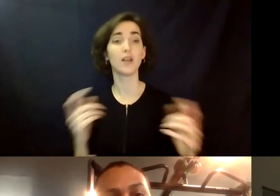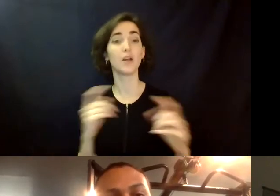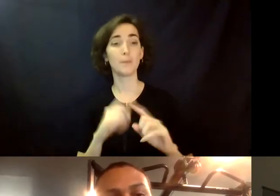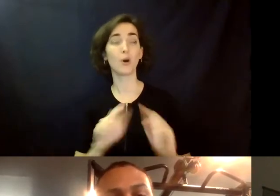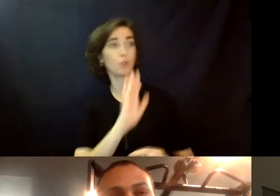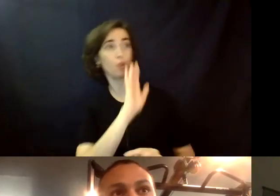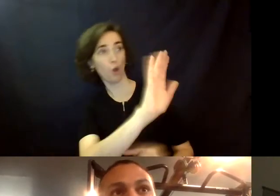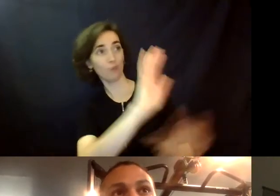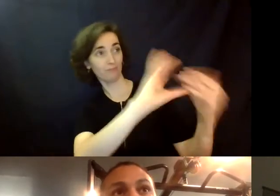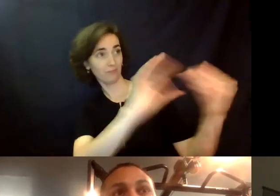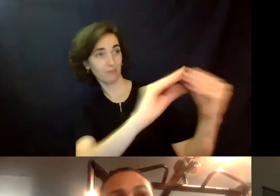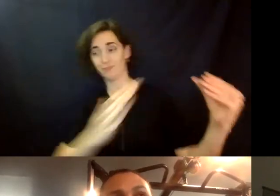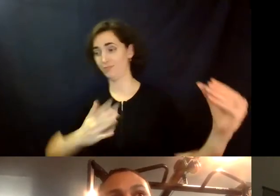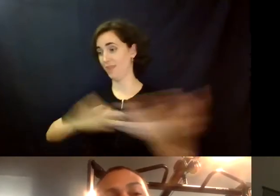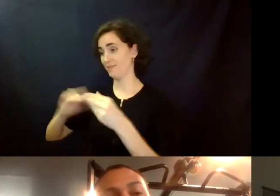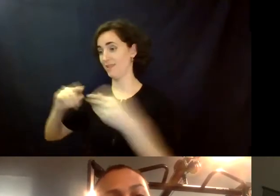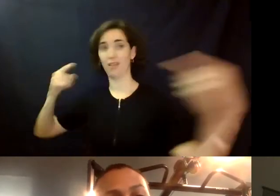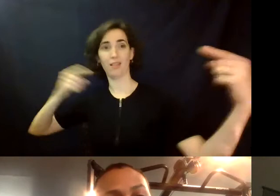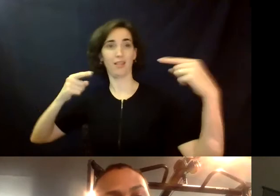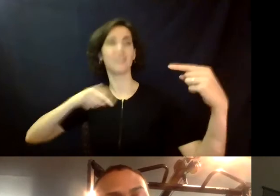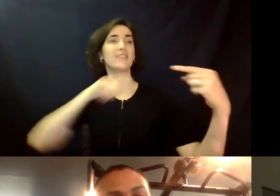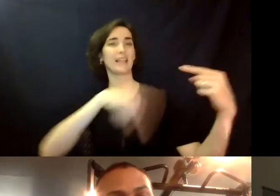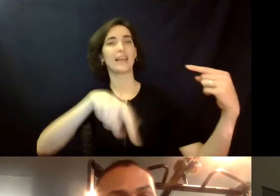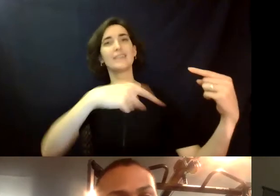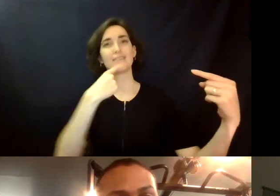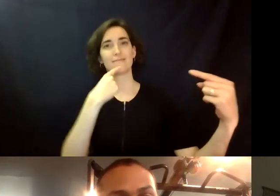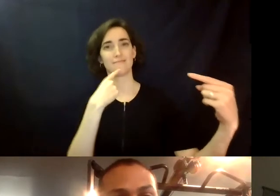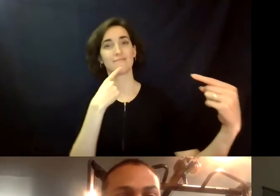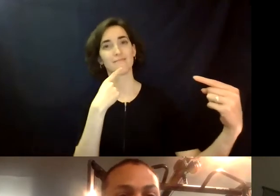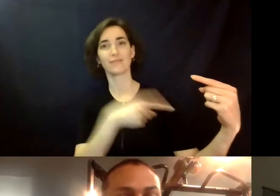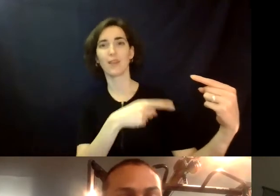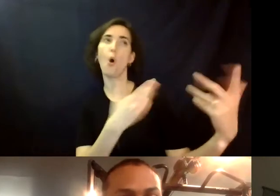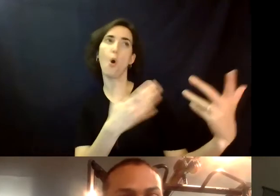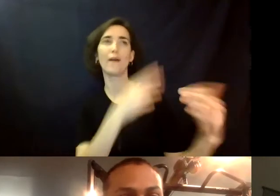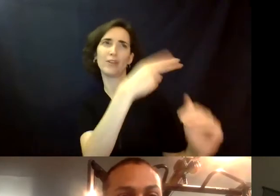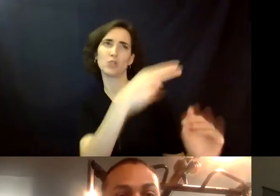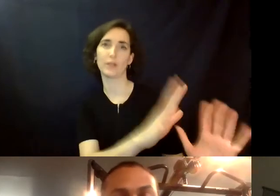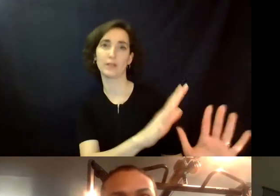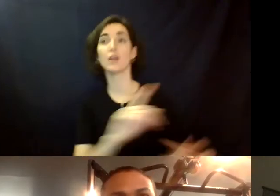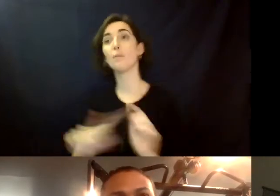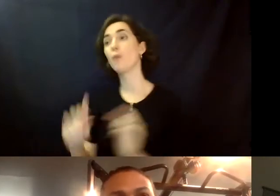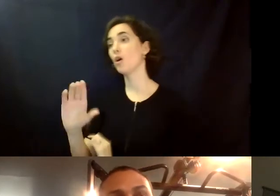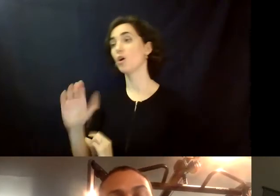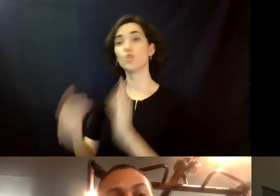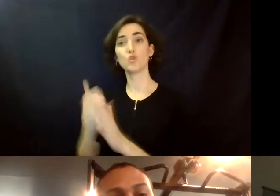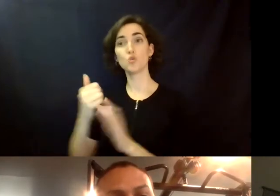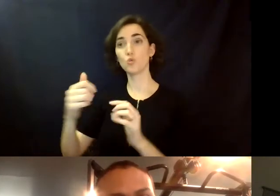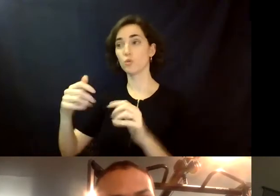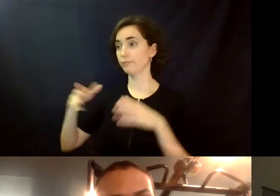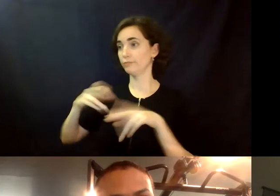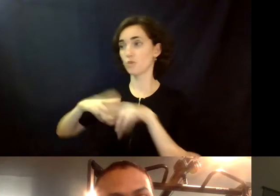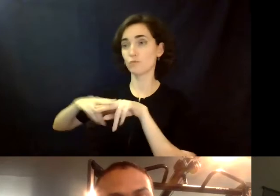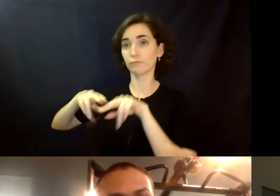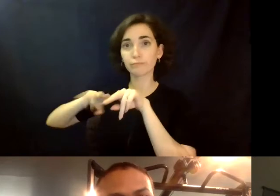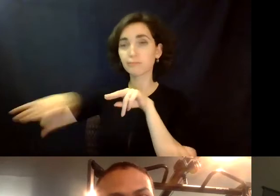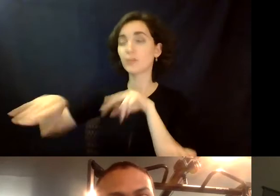that have been previously made. Now, the new lines, the Canal Street line is completely accessible. The Rampart Street